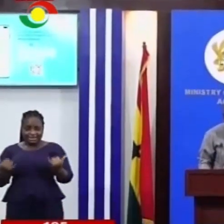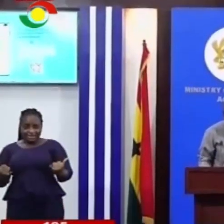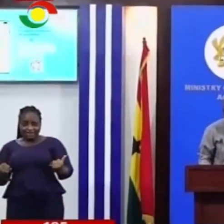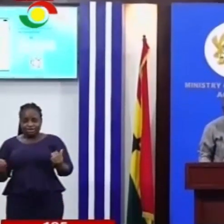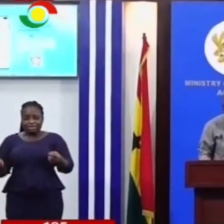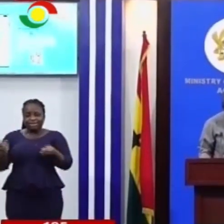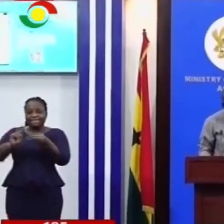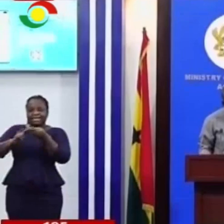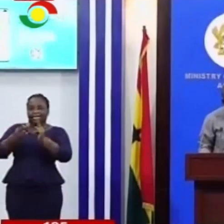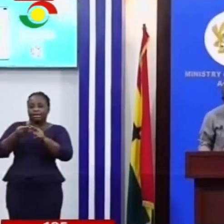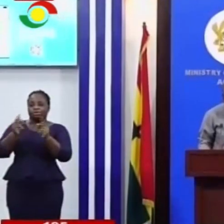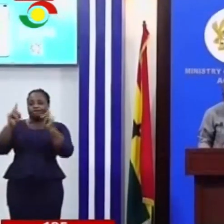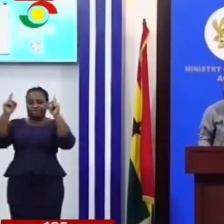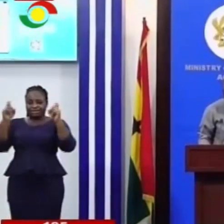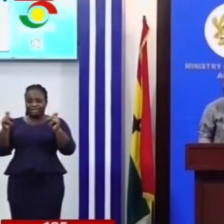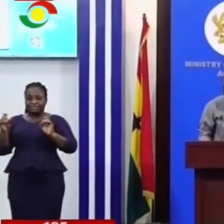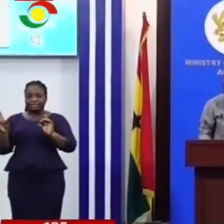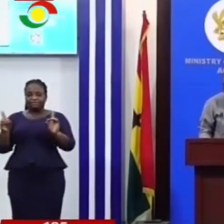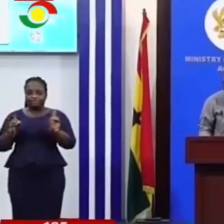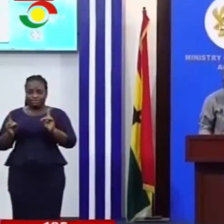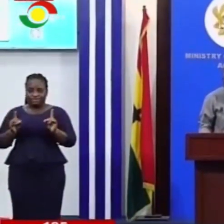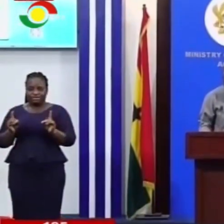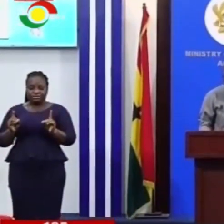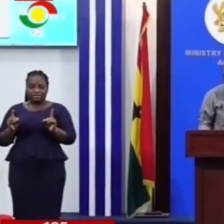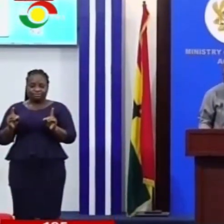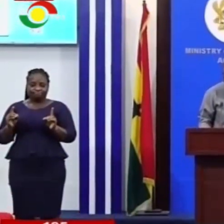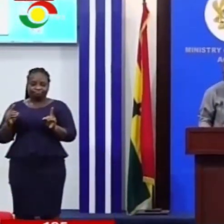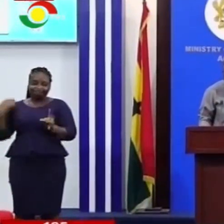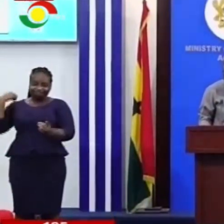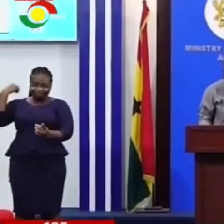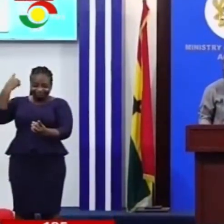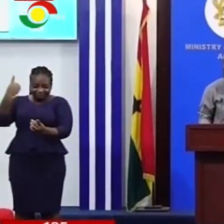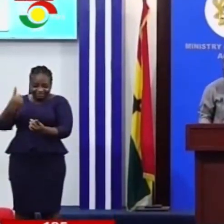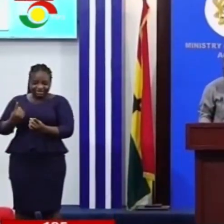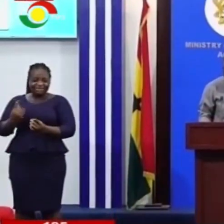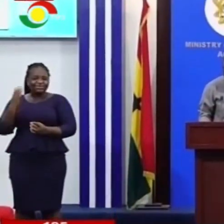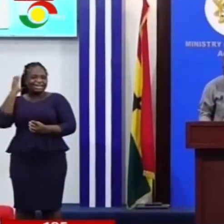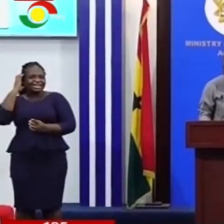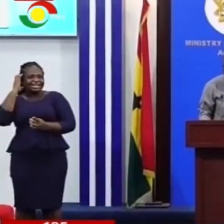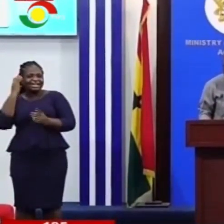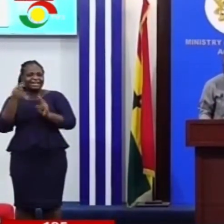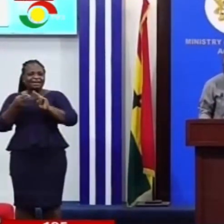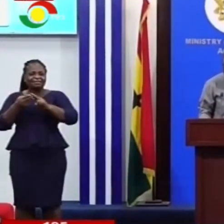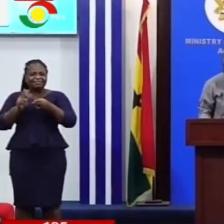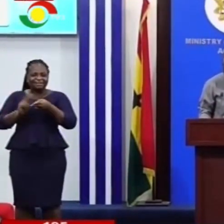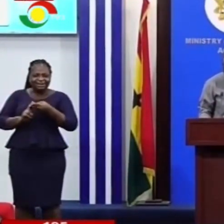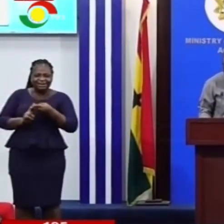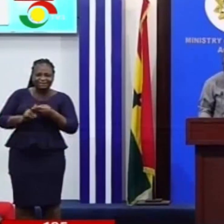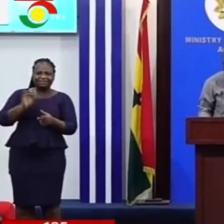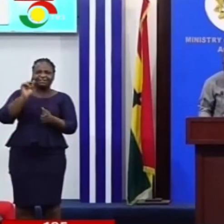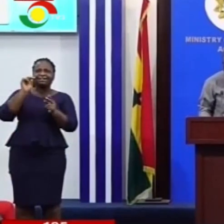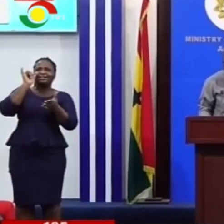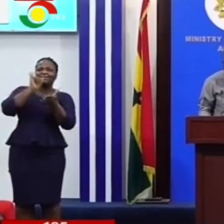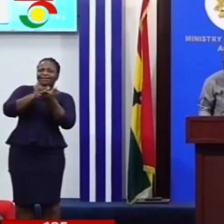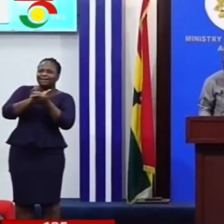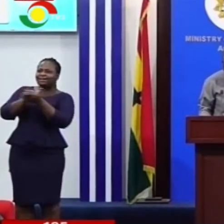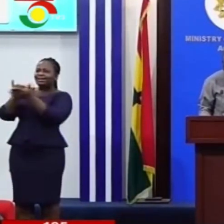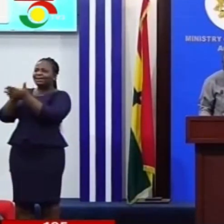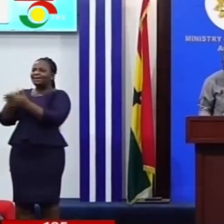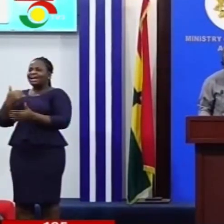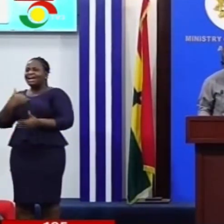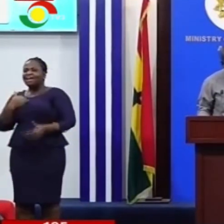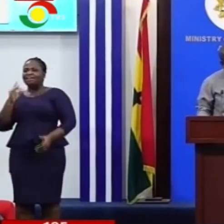total tests that we've been able to do so far. And also we've had figures being bundled about that we have only